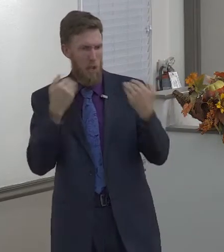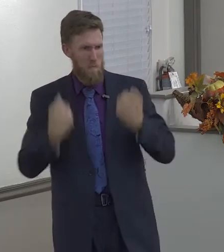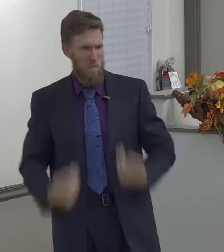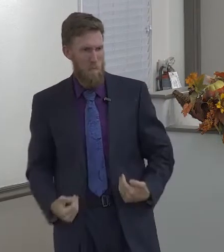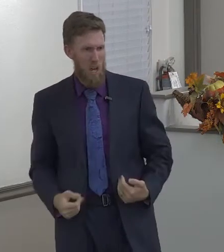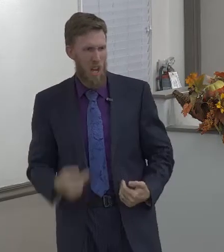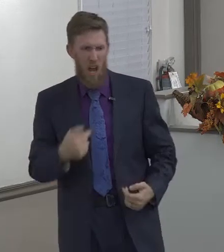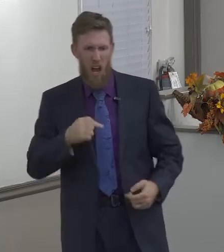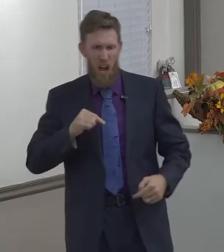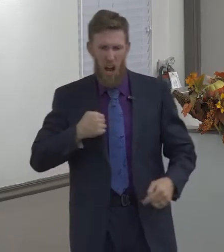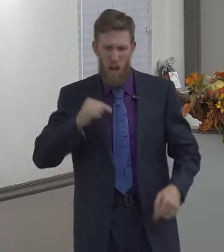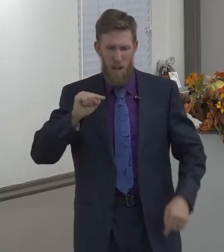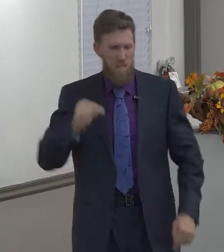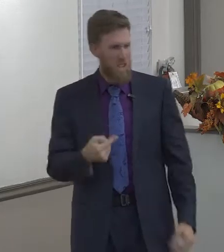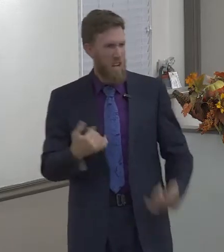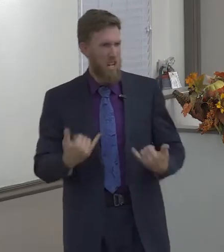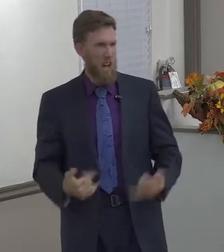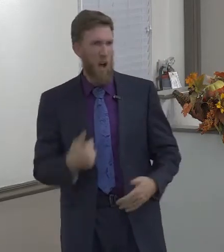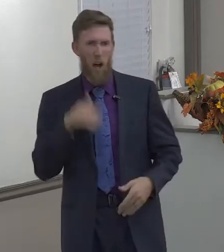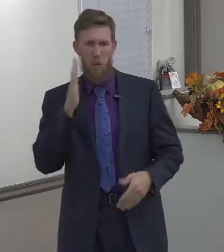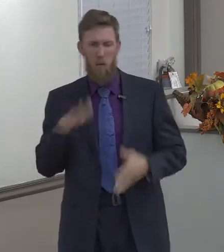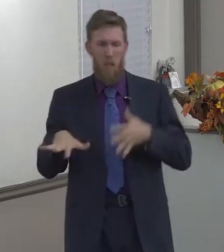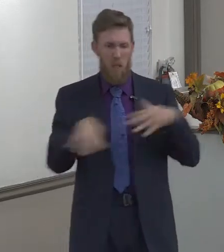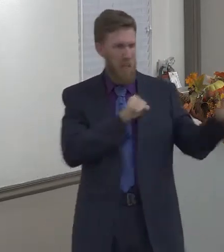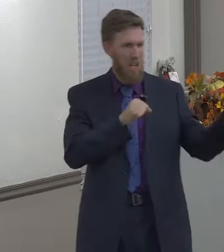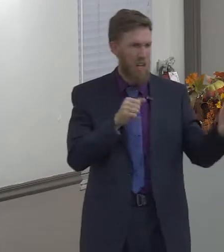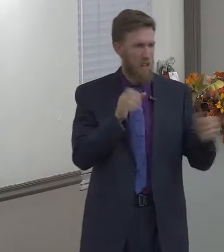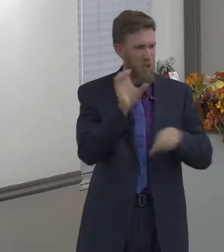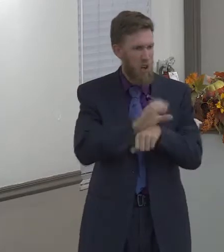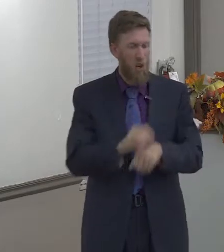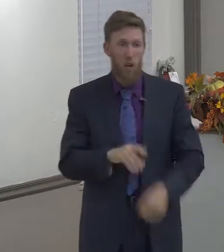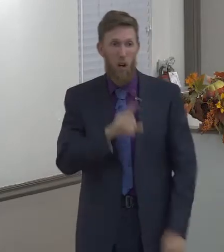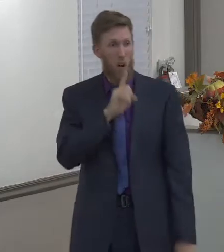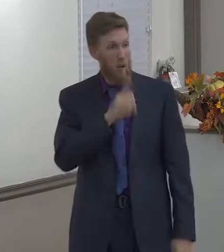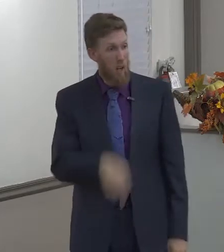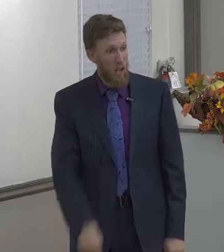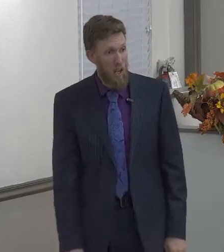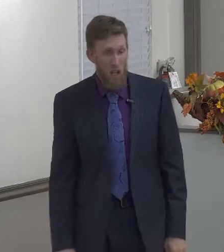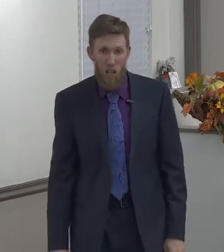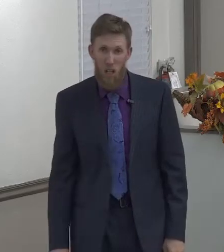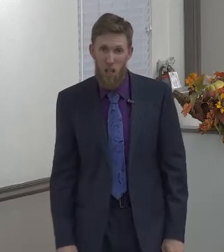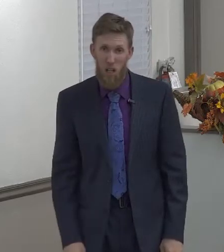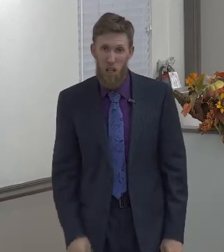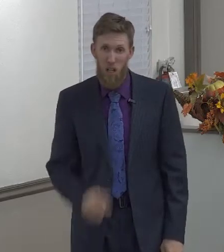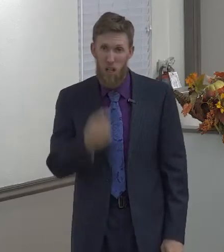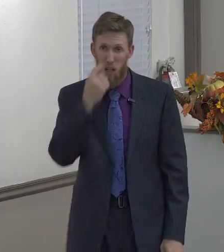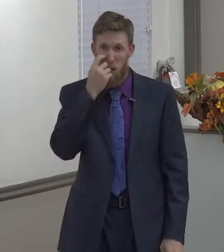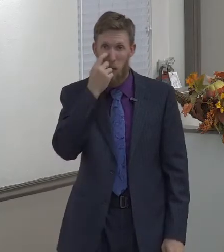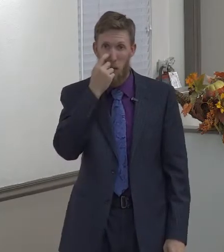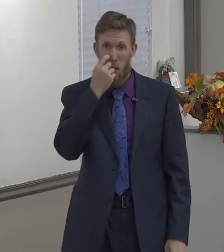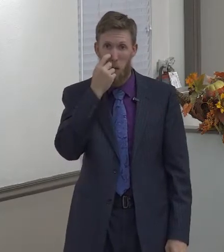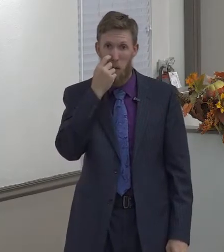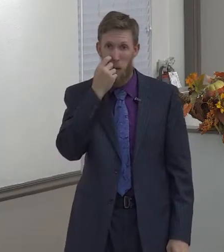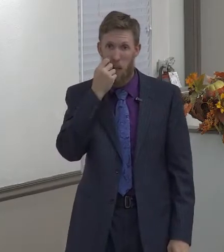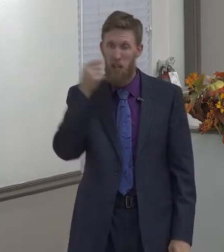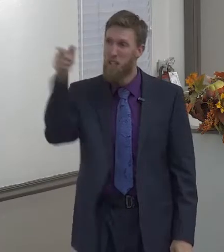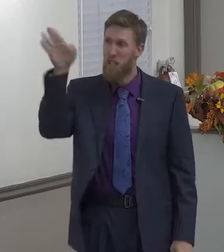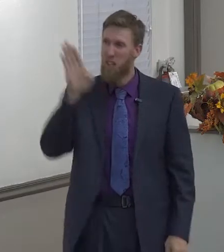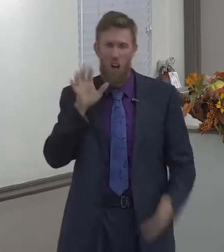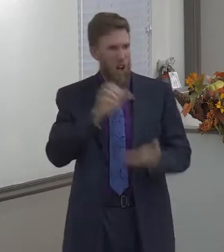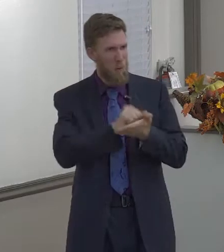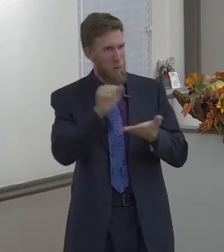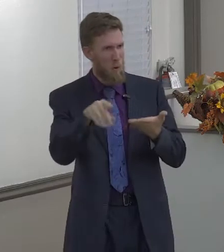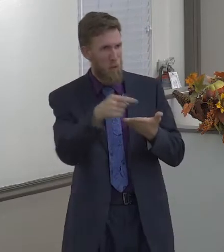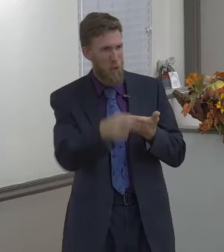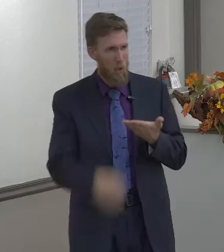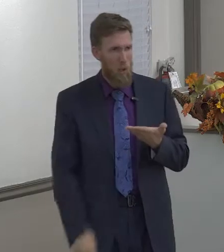Did God unset you? Did God unset you from one body and set you into another? The